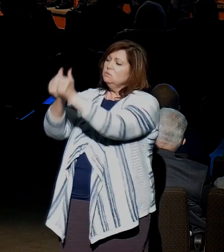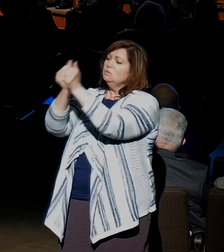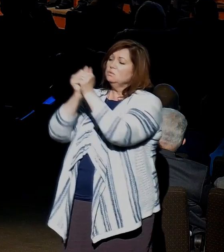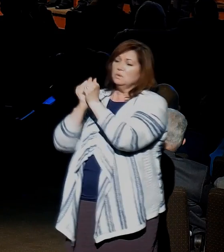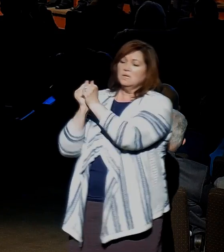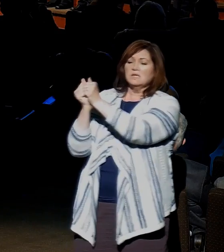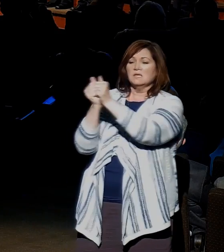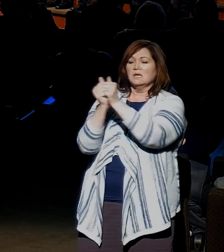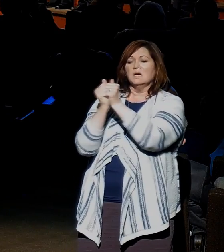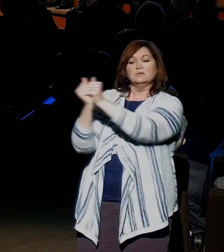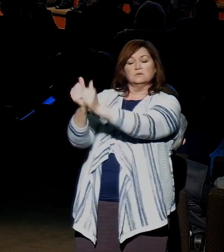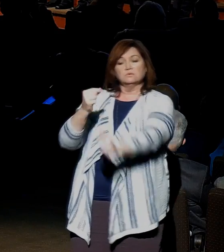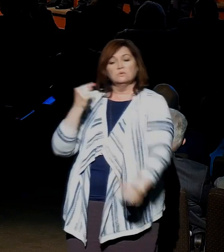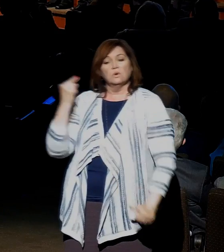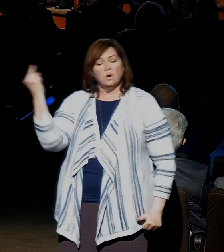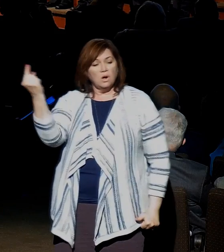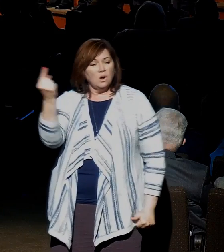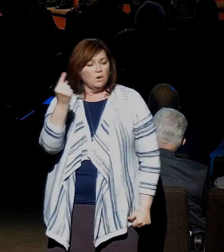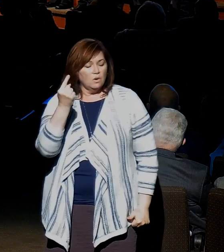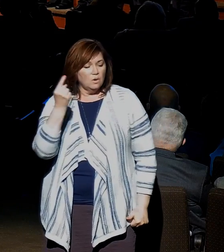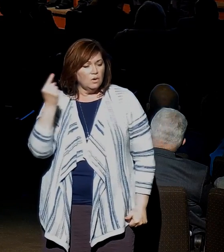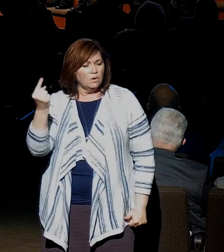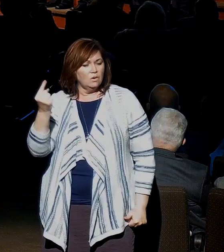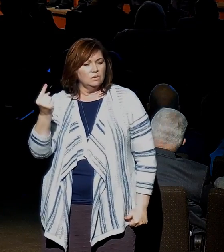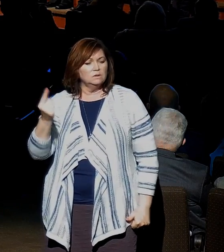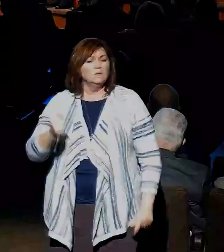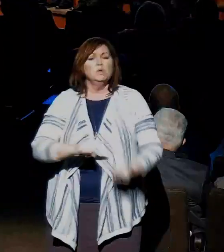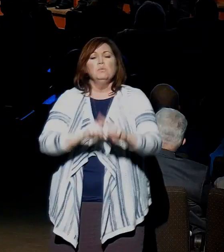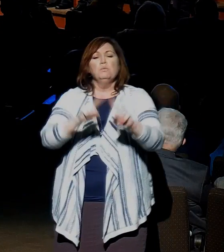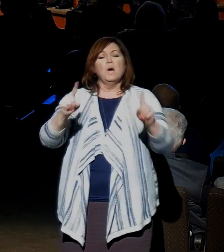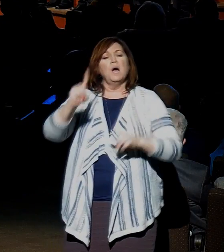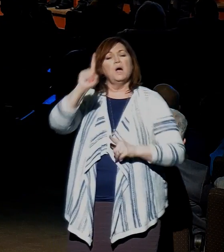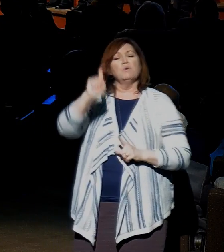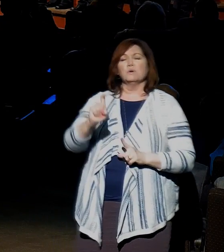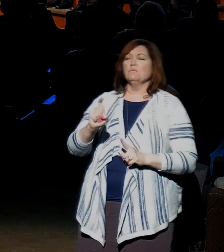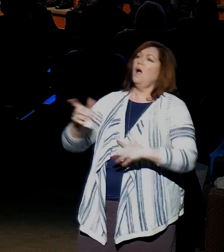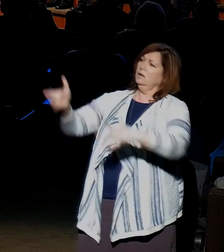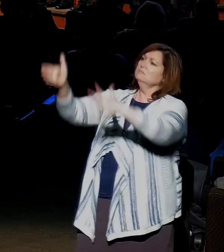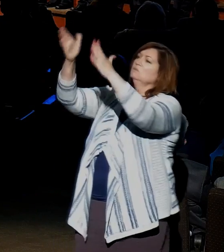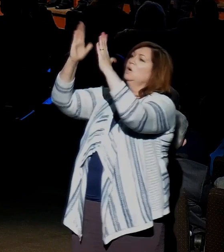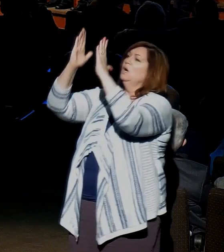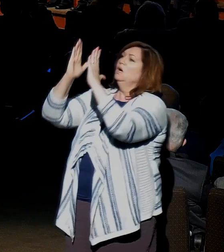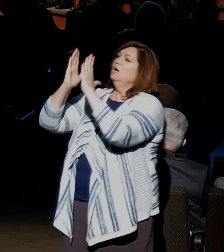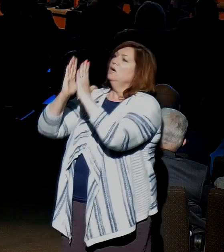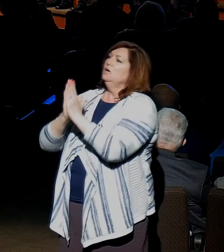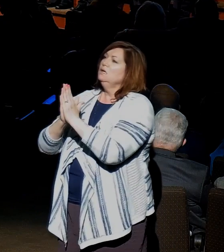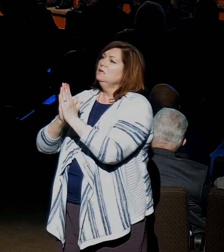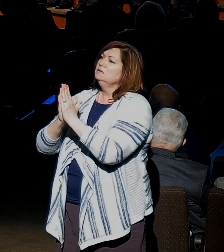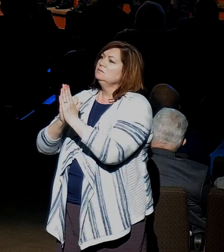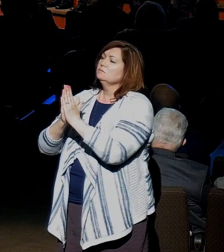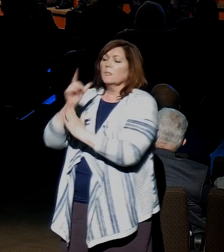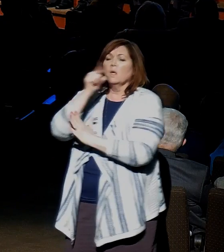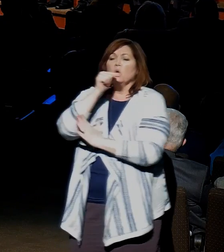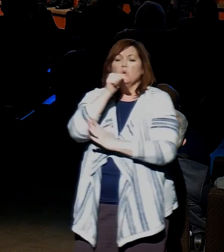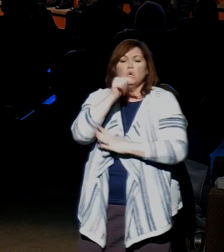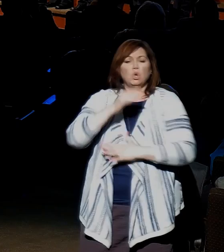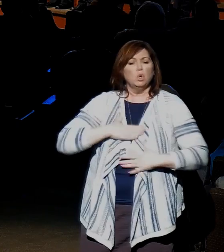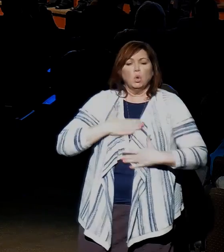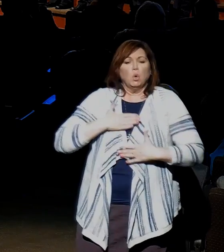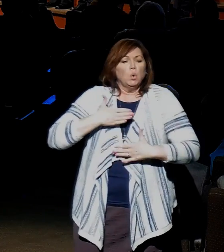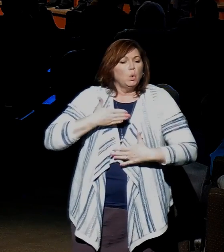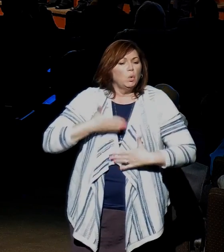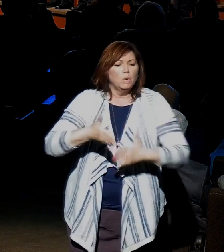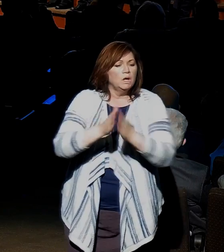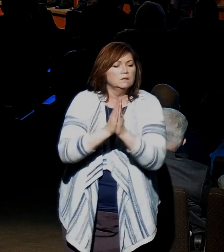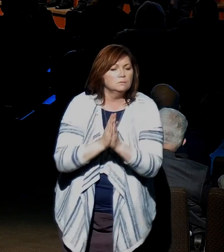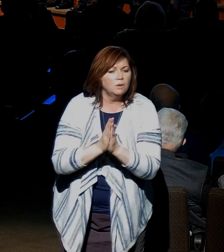vain. So who will pray? We will pray. We